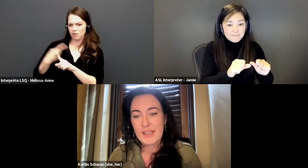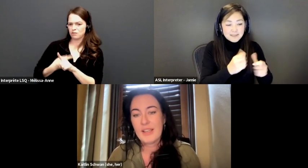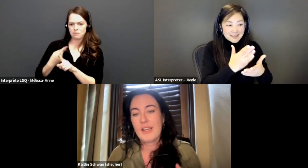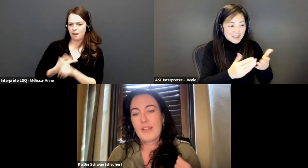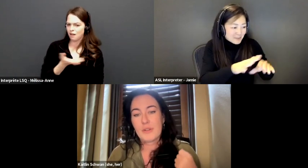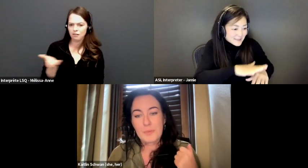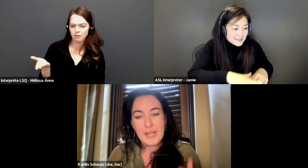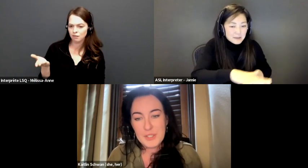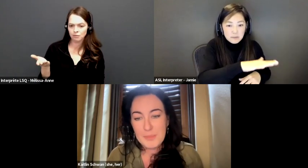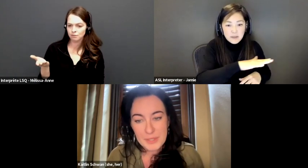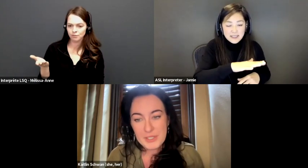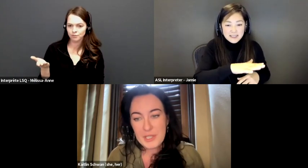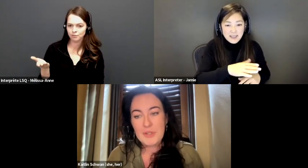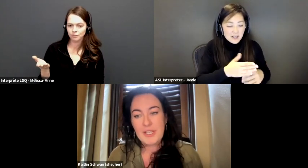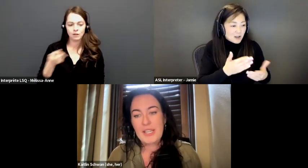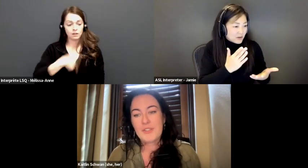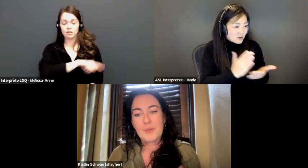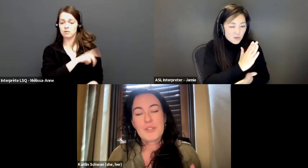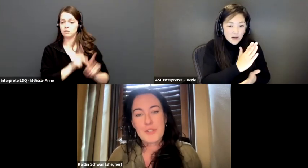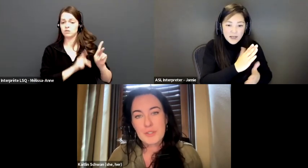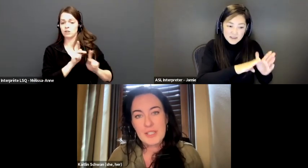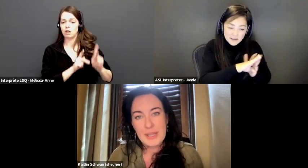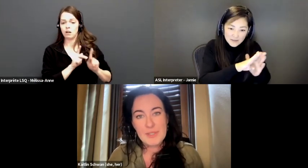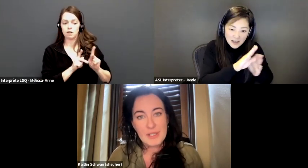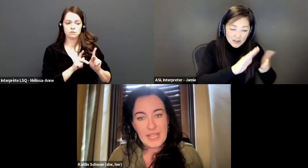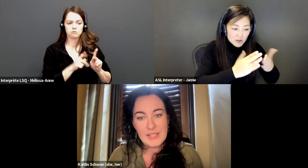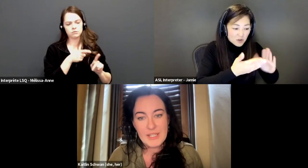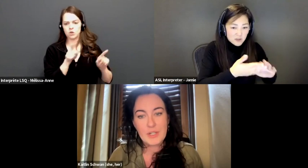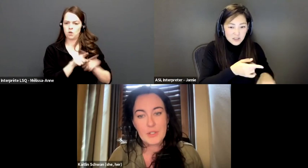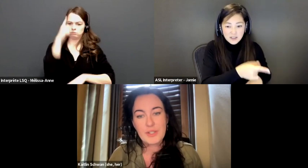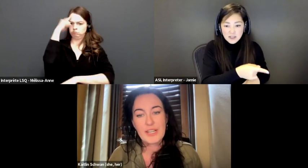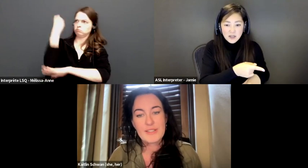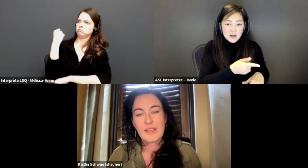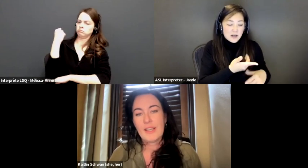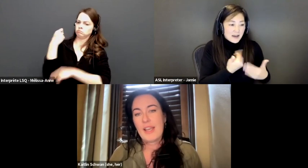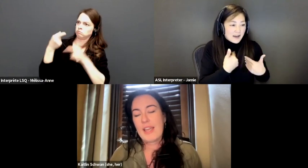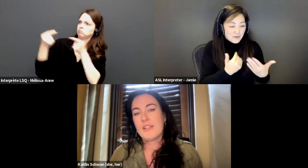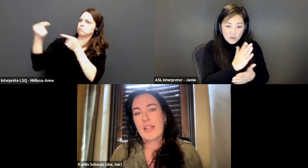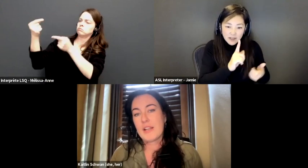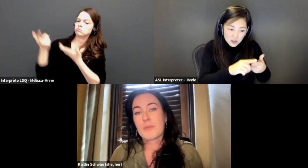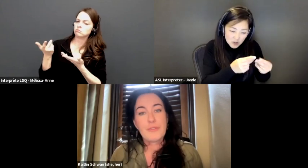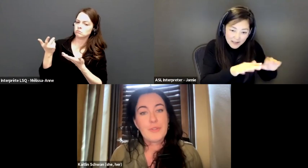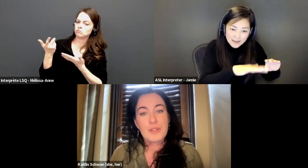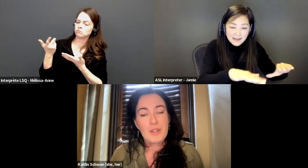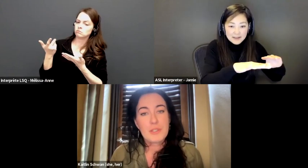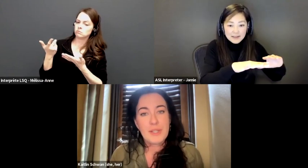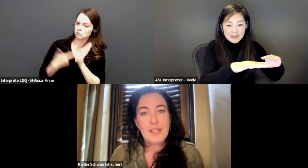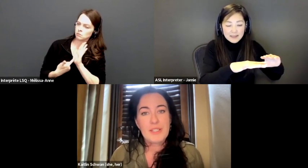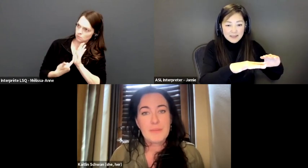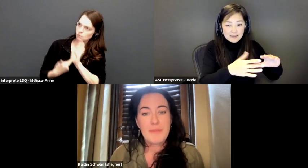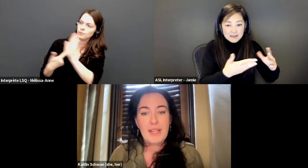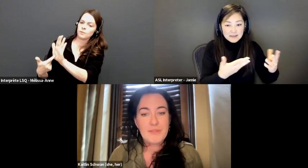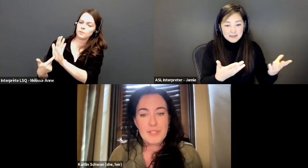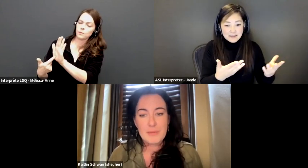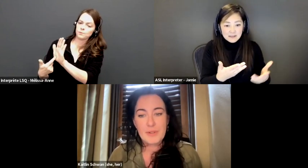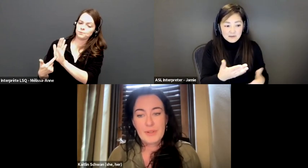cities, the right to build a community, to assert claims to land and territories, and a refusal ultimately to